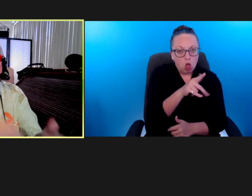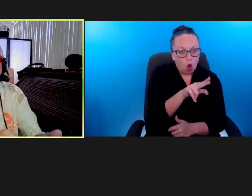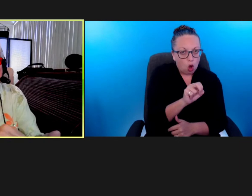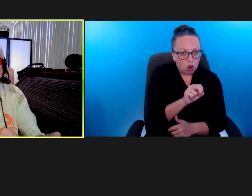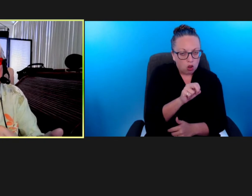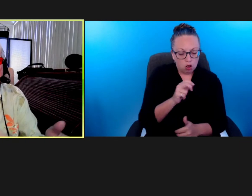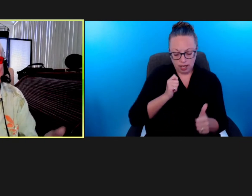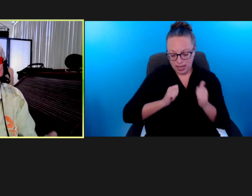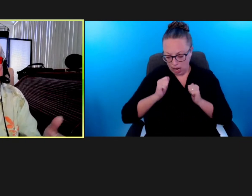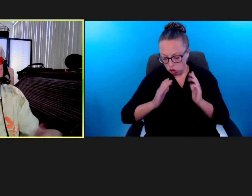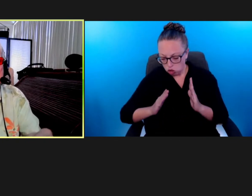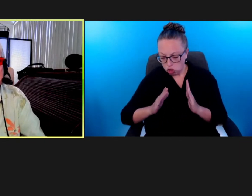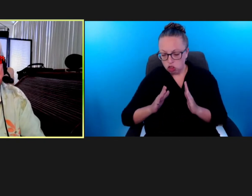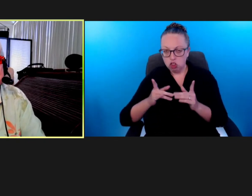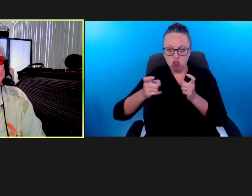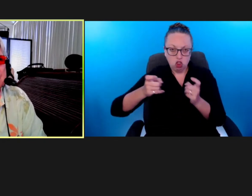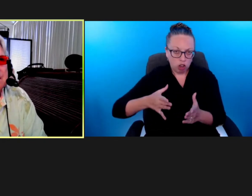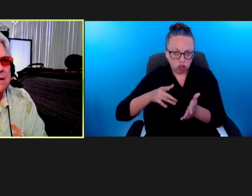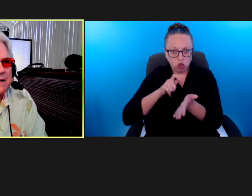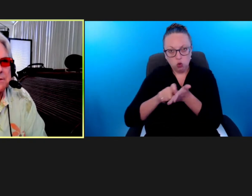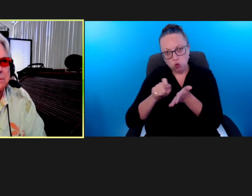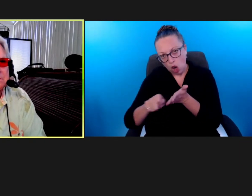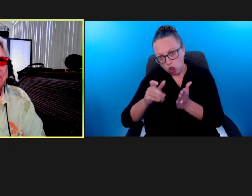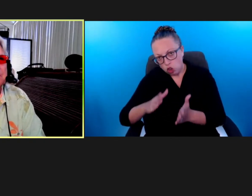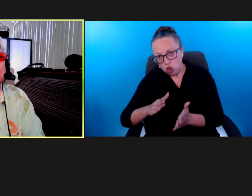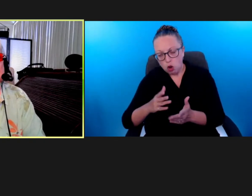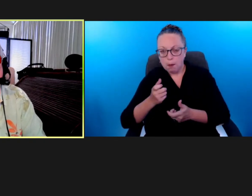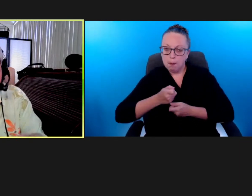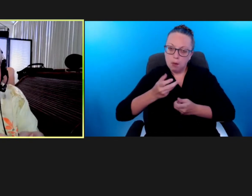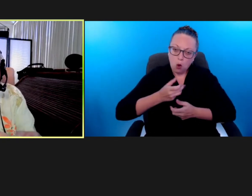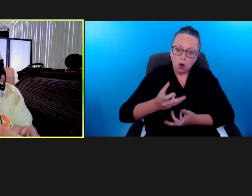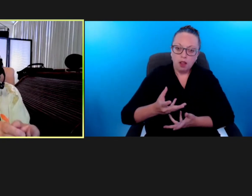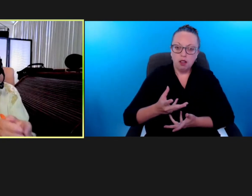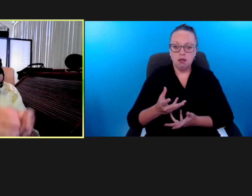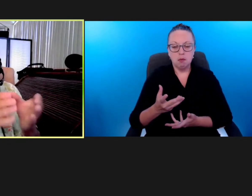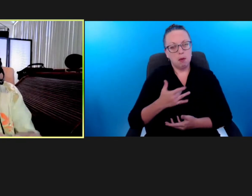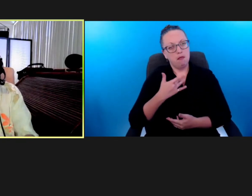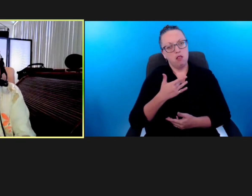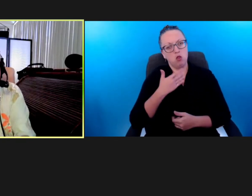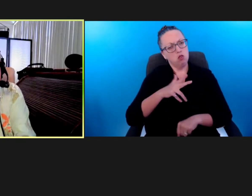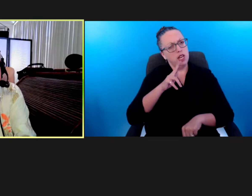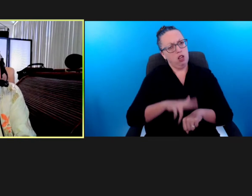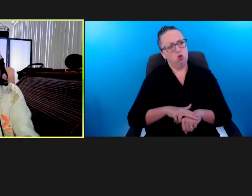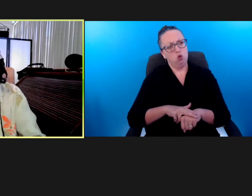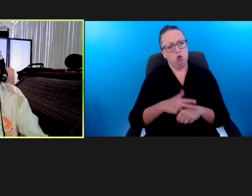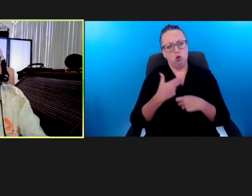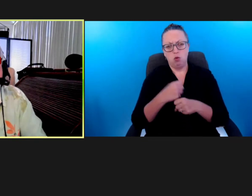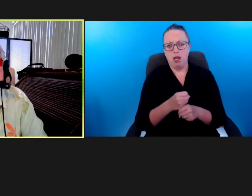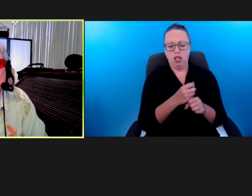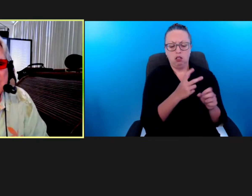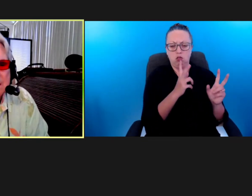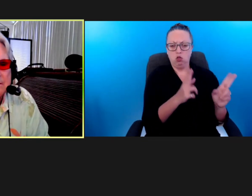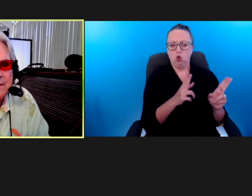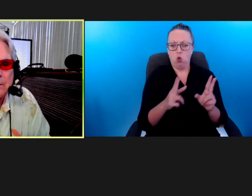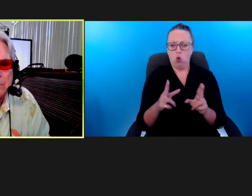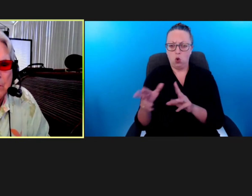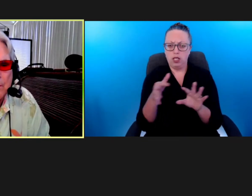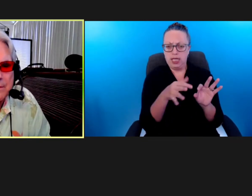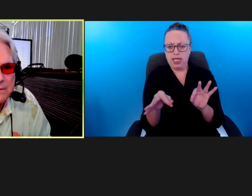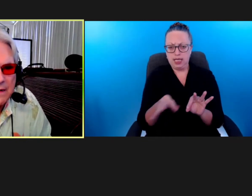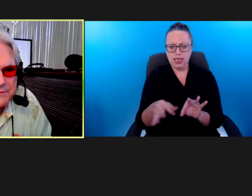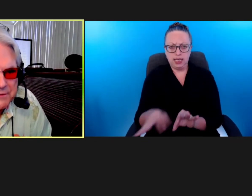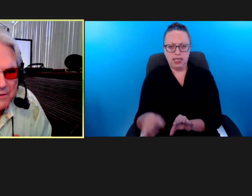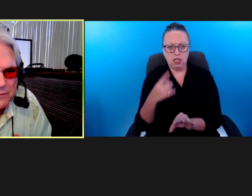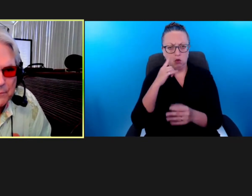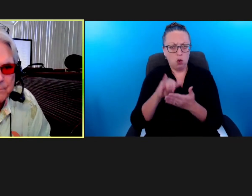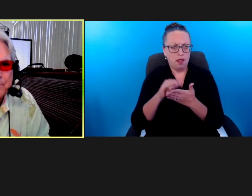director, writer, or poet might find it natural to create the short sentences for the audio description elements in a video recording